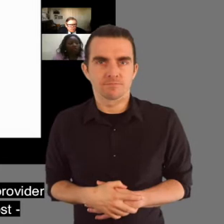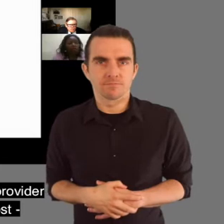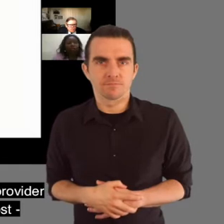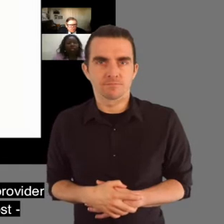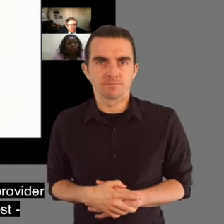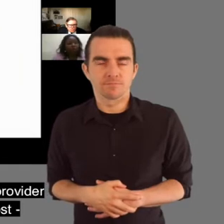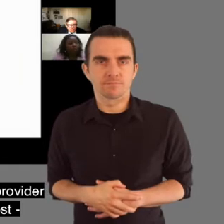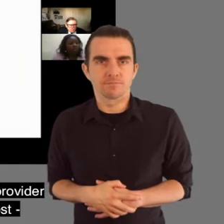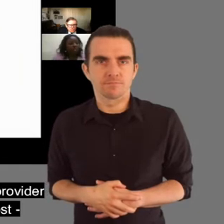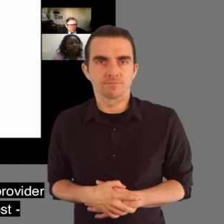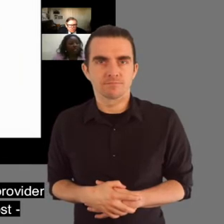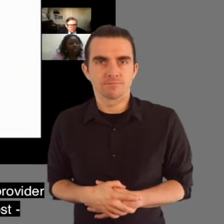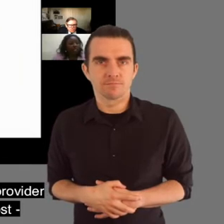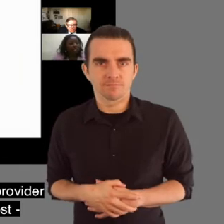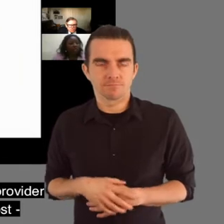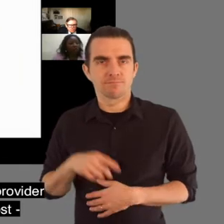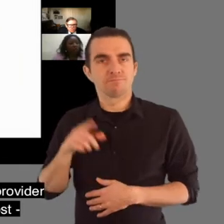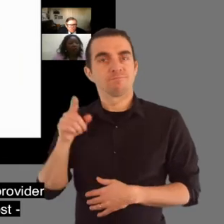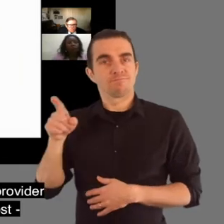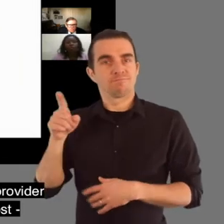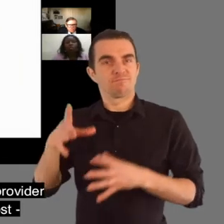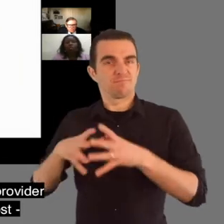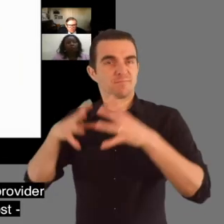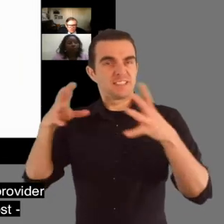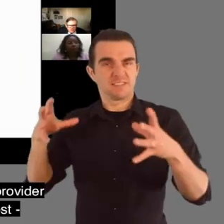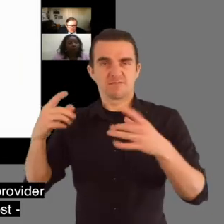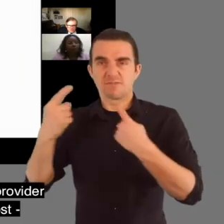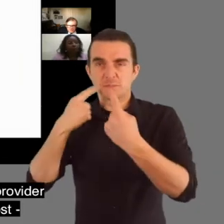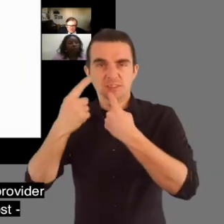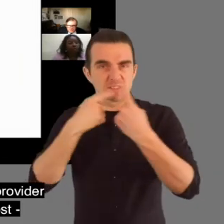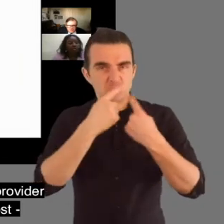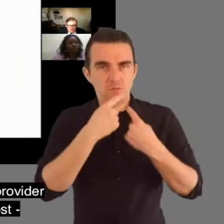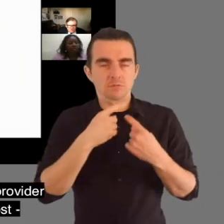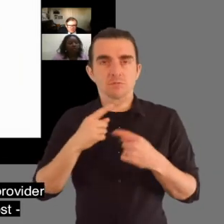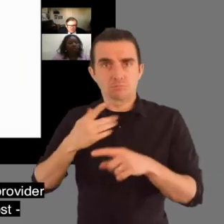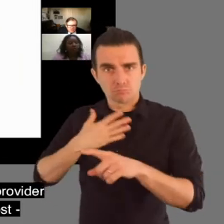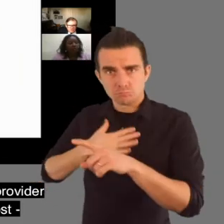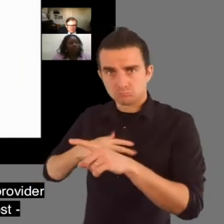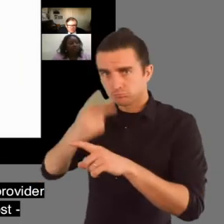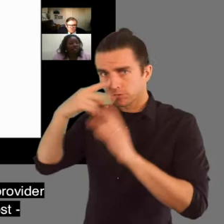largest telecommunication provider in Kenya and one of the most.